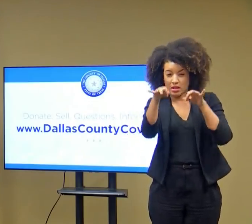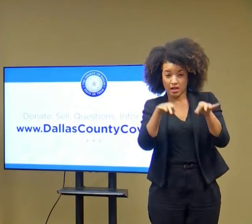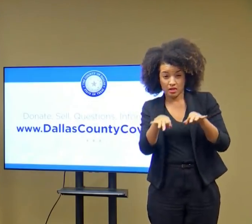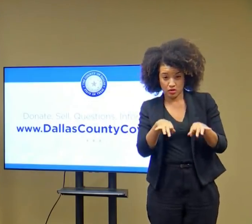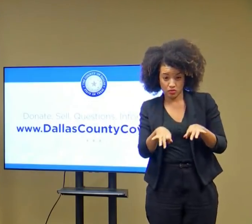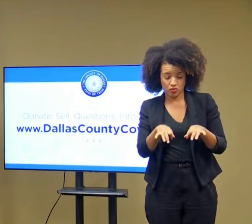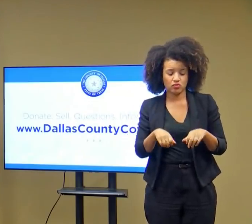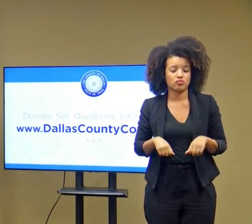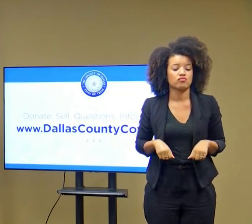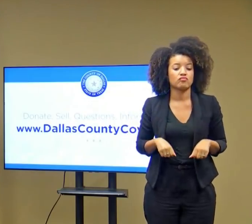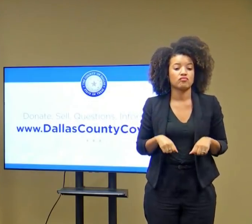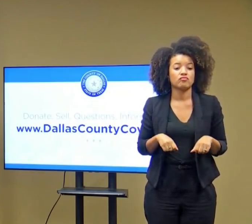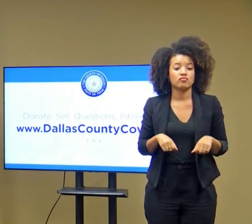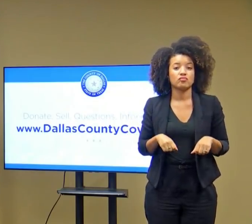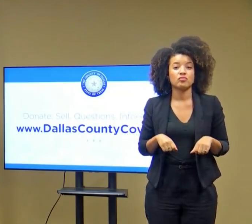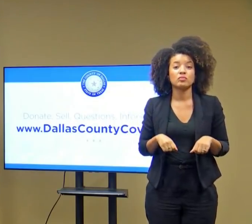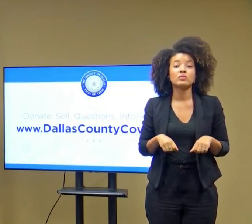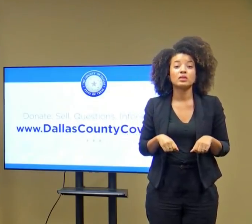on the